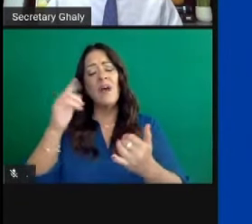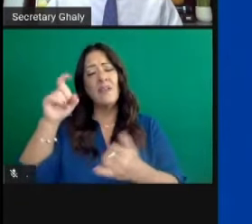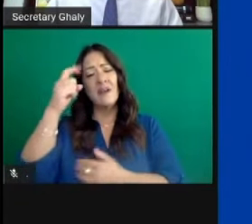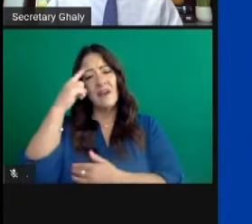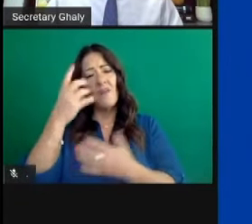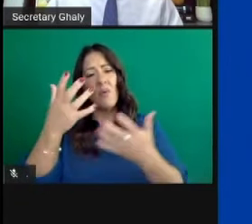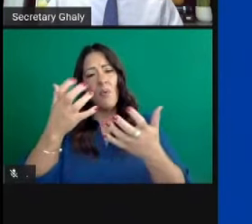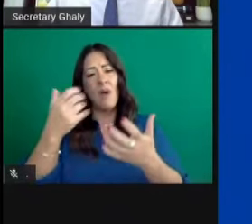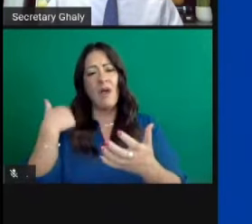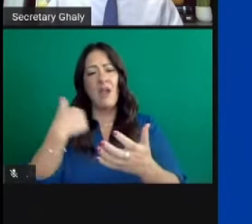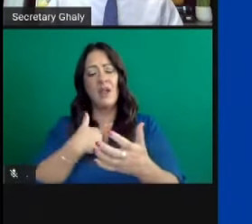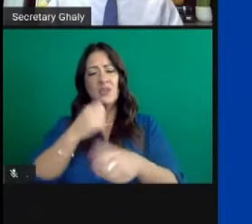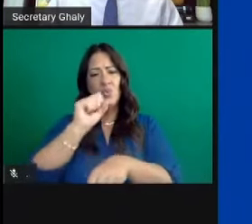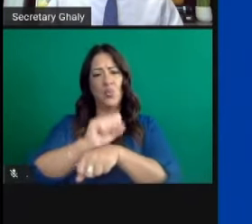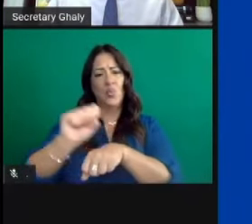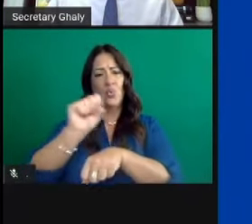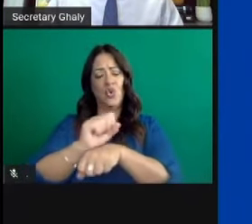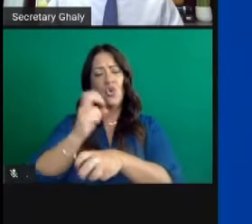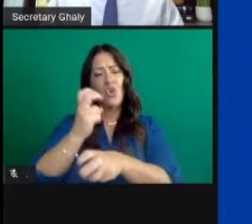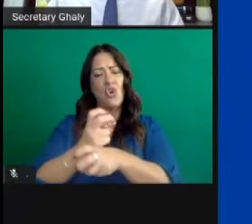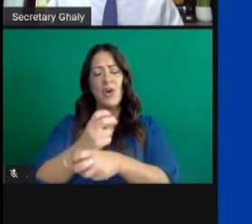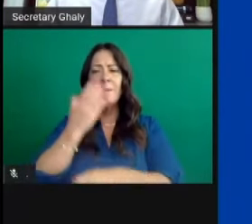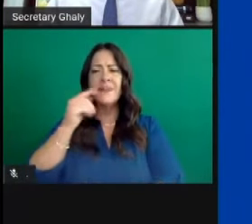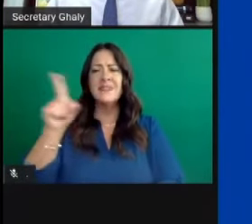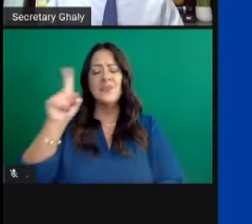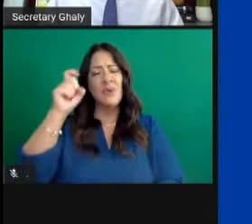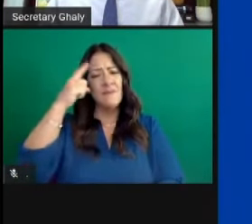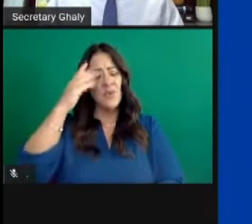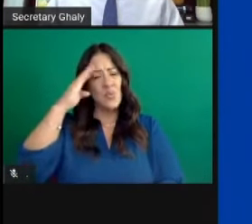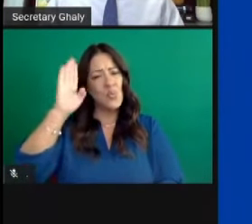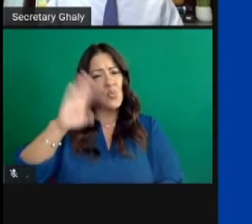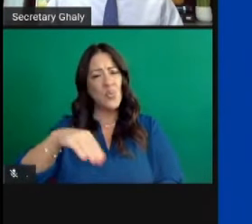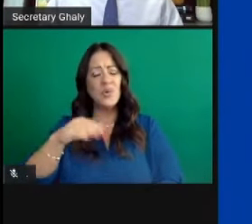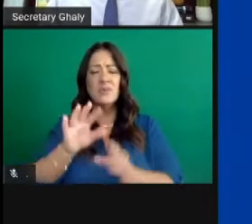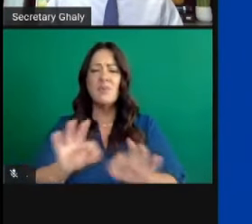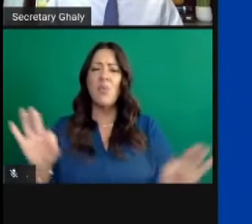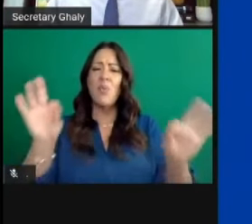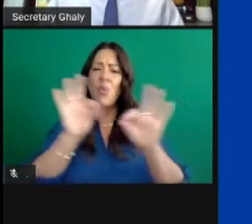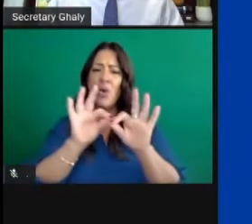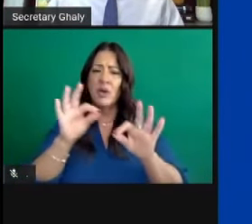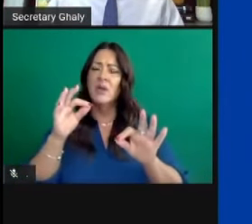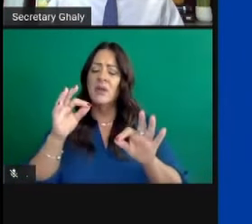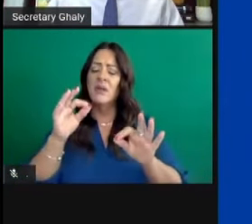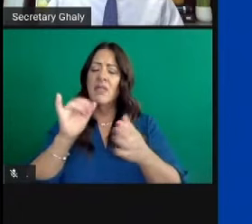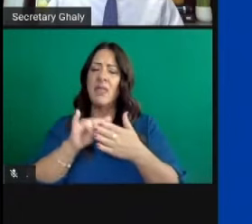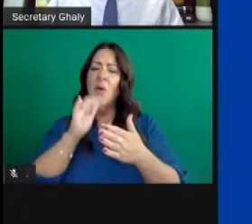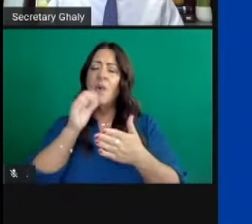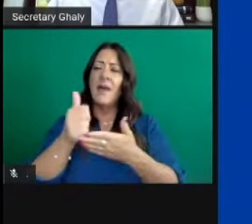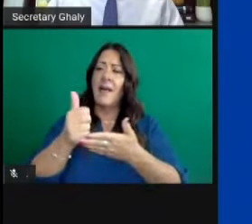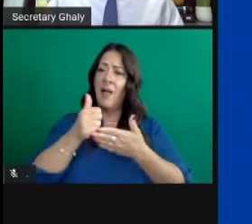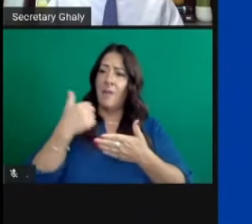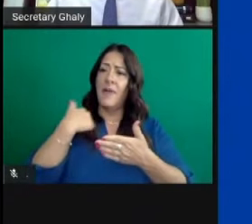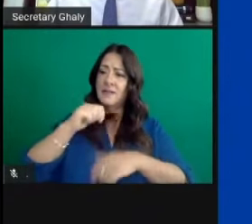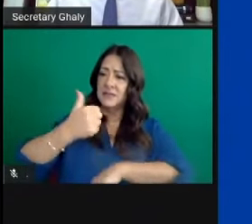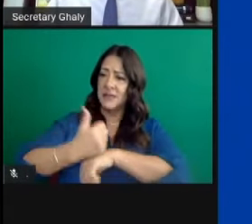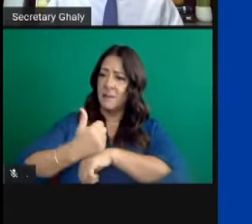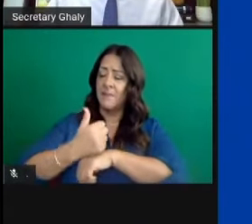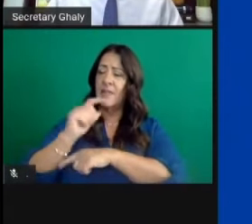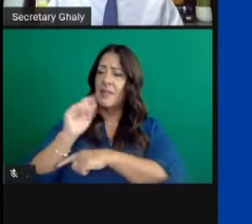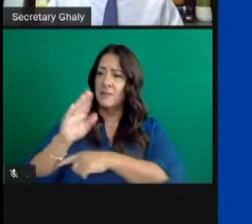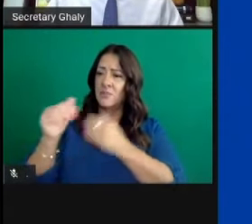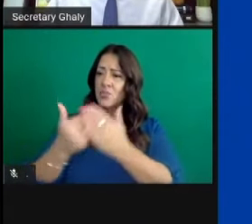on testing the whole time is he knew that it would be key to helping us bring children and staff safe to